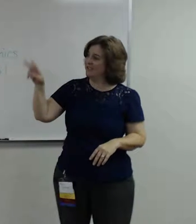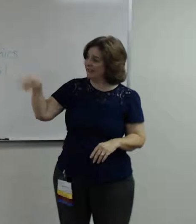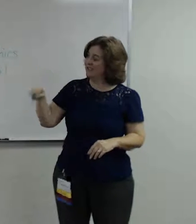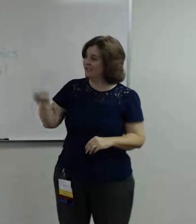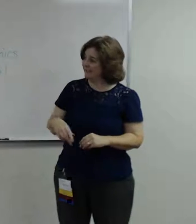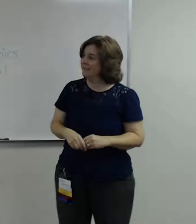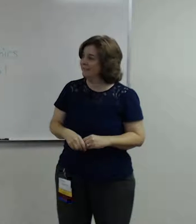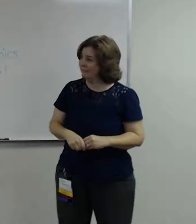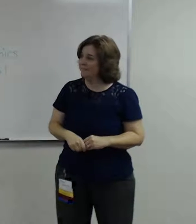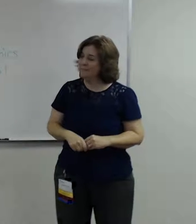not listening to you.